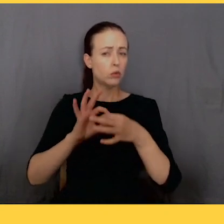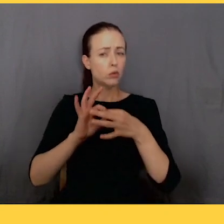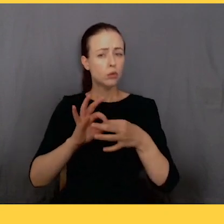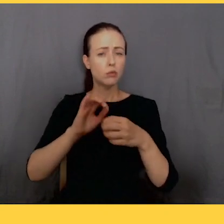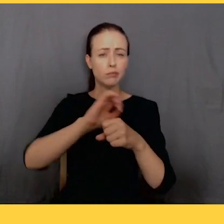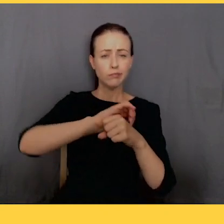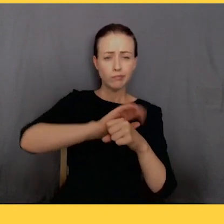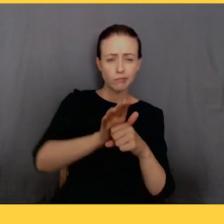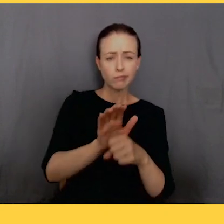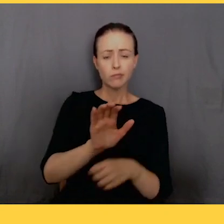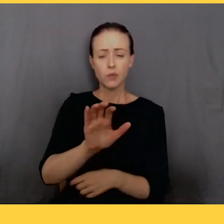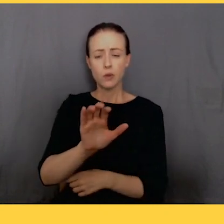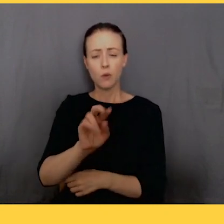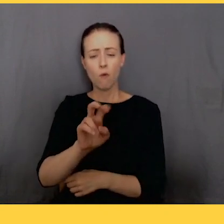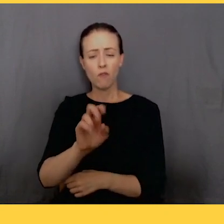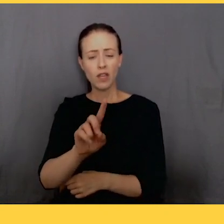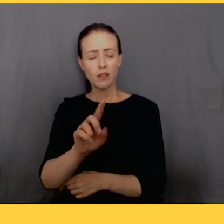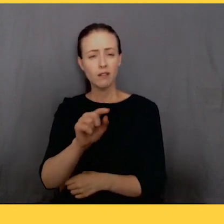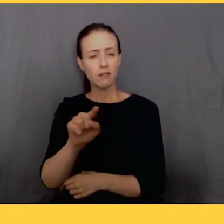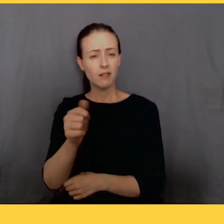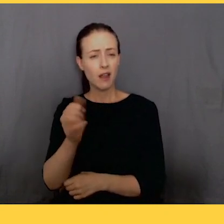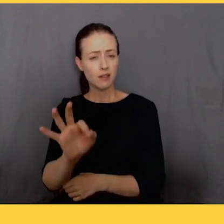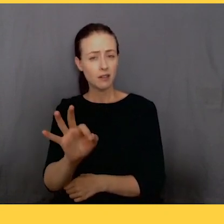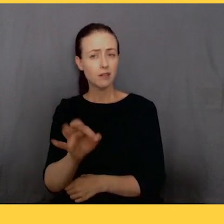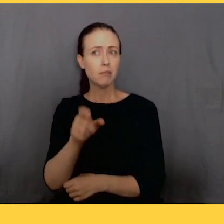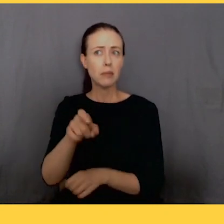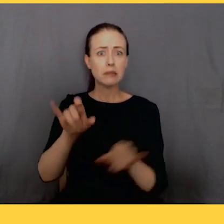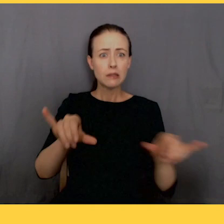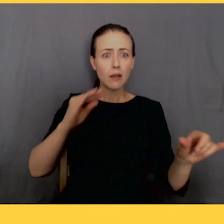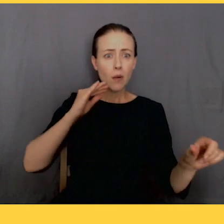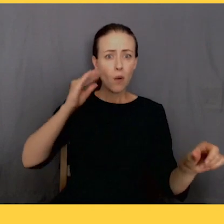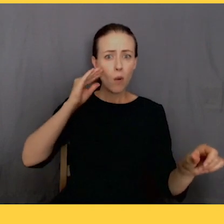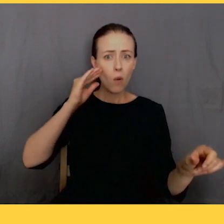families to have electricity while we've been asked to stay at home.